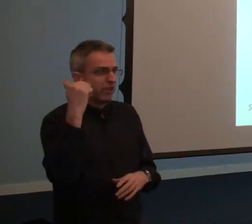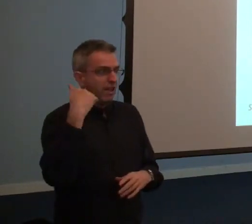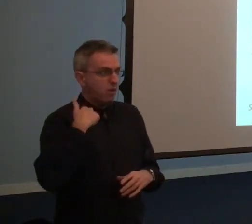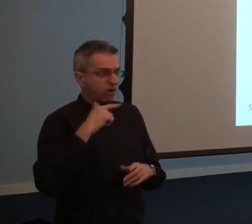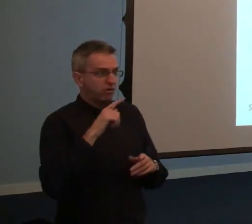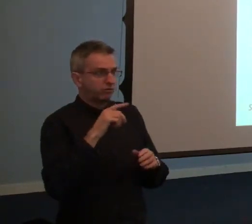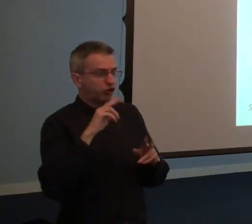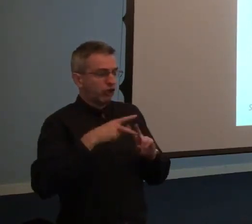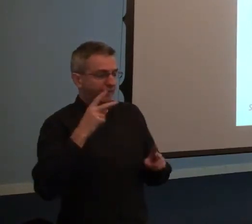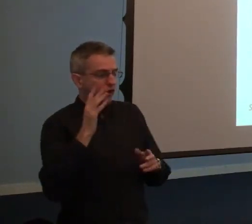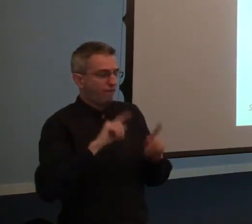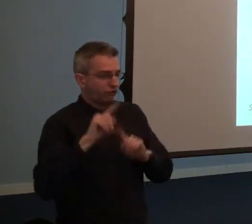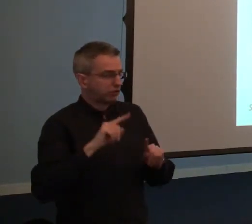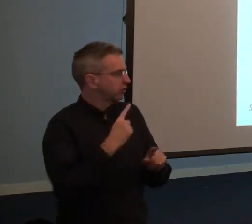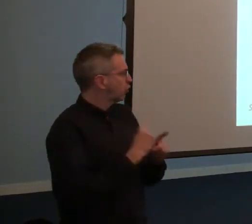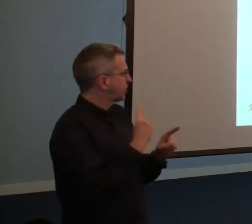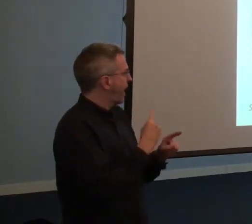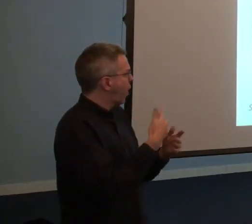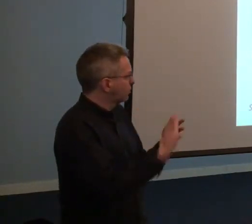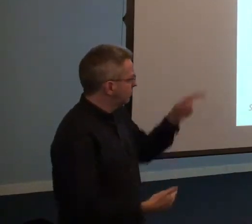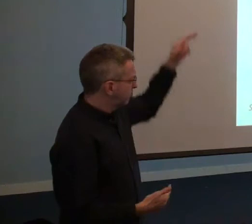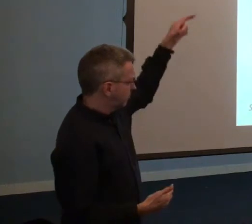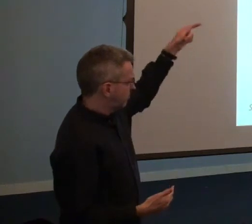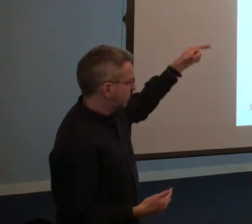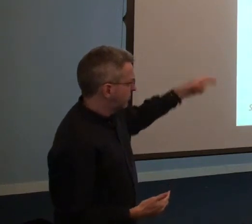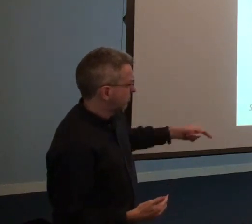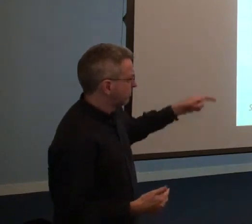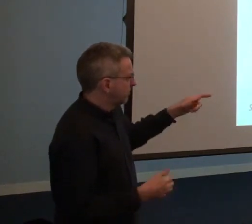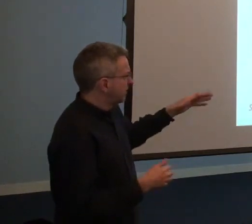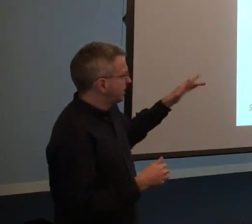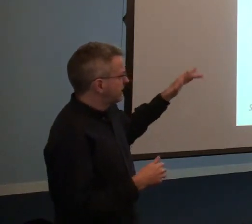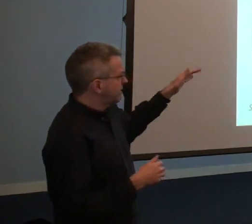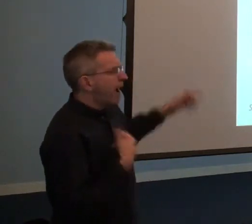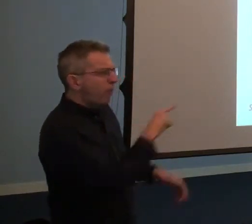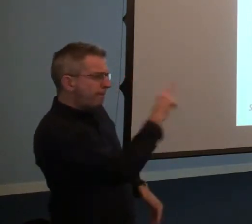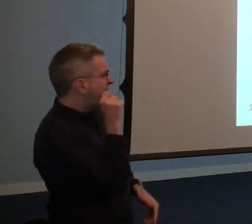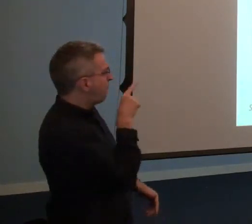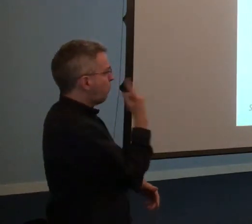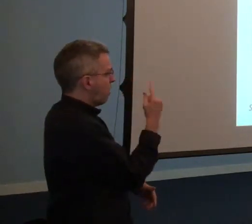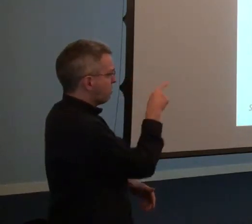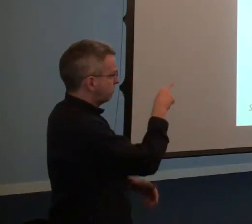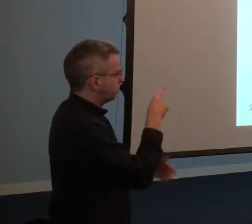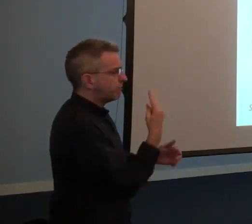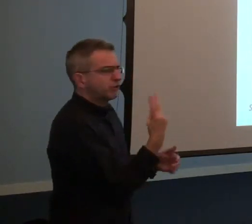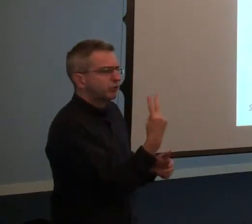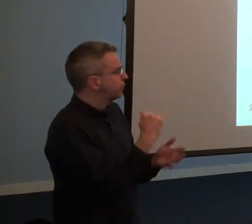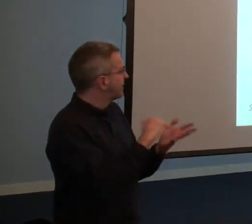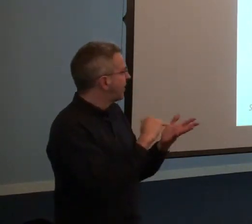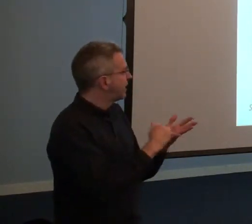This man's been involved in research, and he's presented at the genetics conference his three main points there. I'll just pick on number